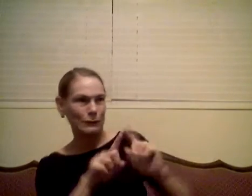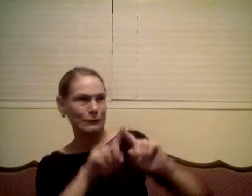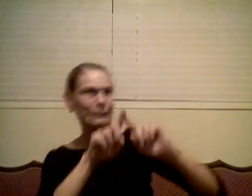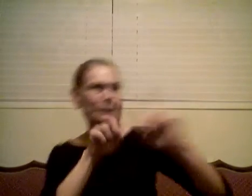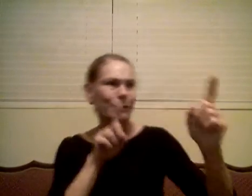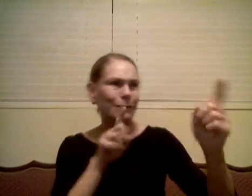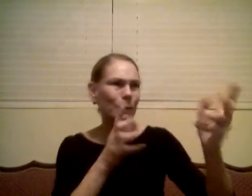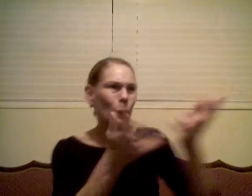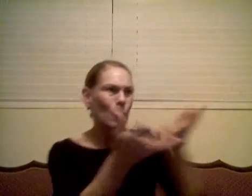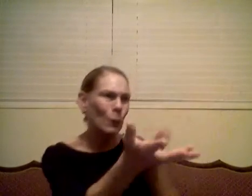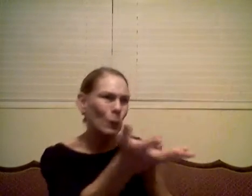collective objective?